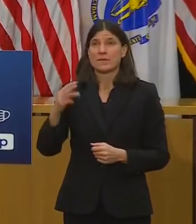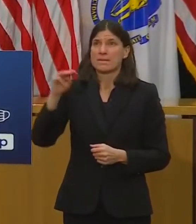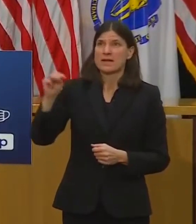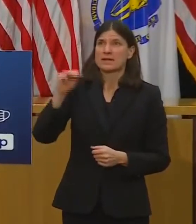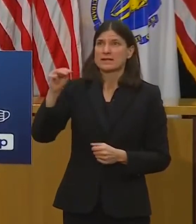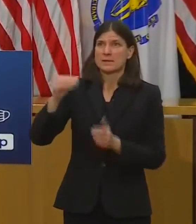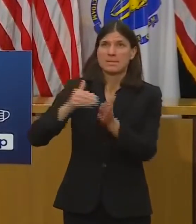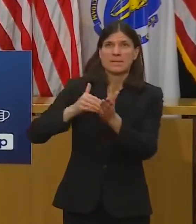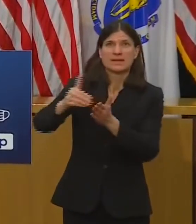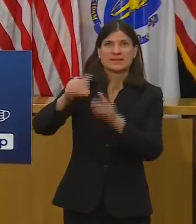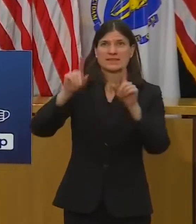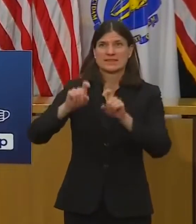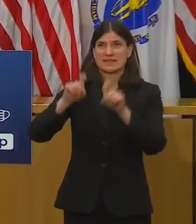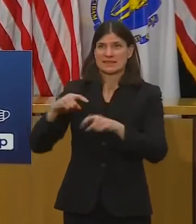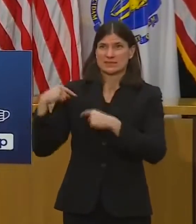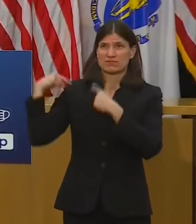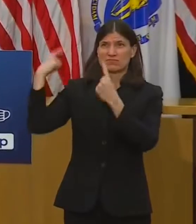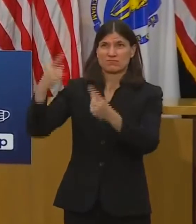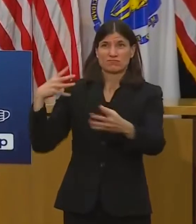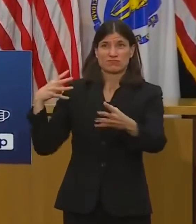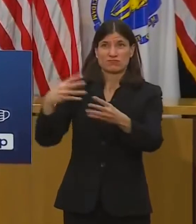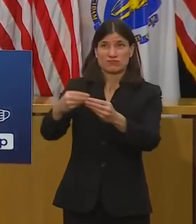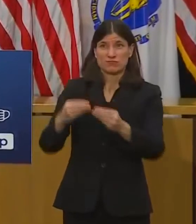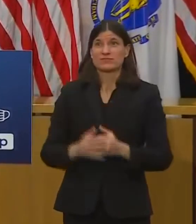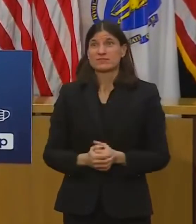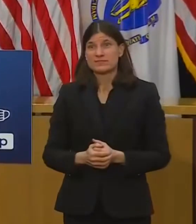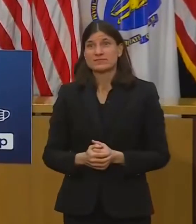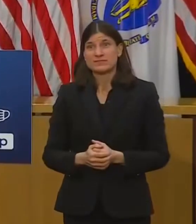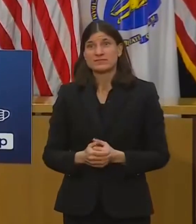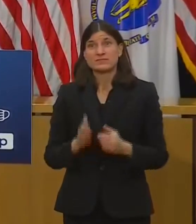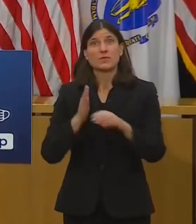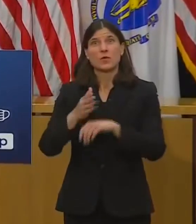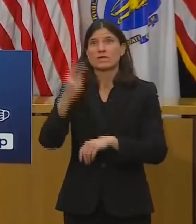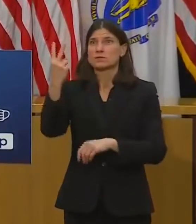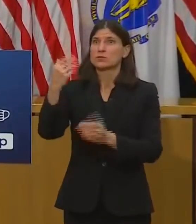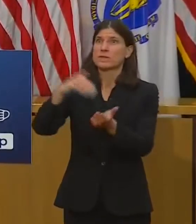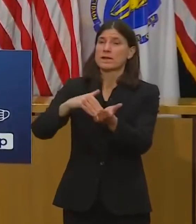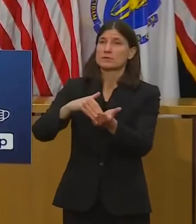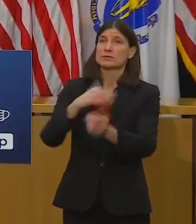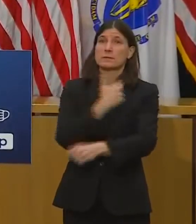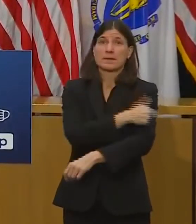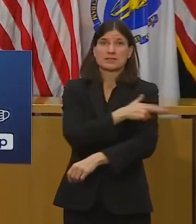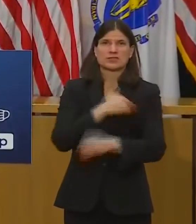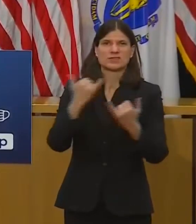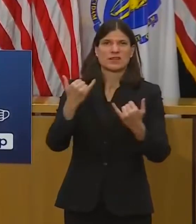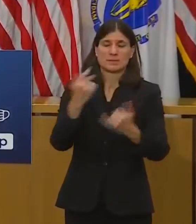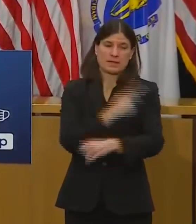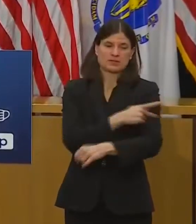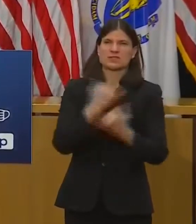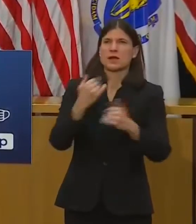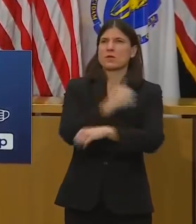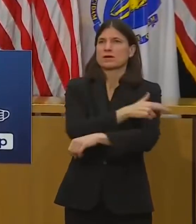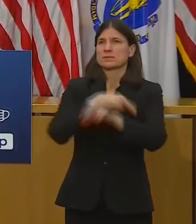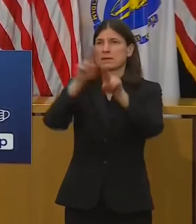2,386 patients are in the hospital being treated for COVID, and 455 patients are in the ICU.